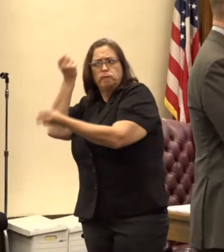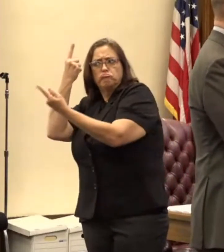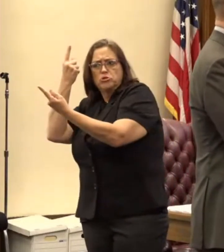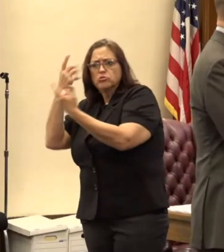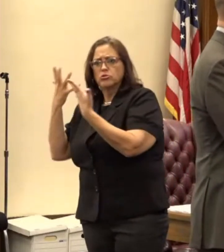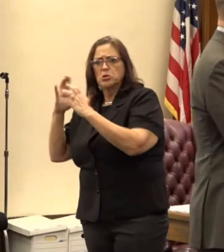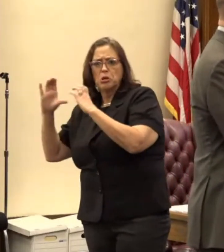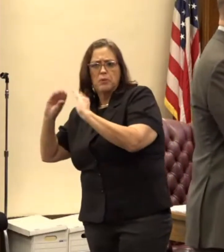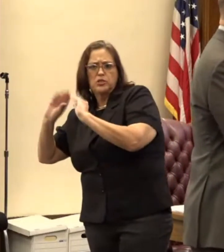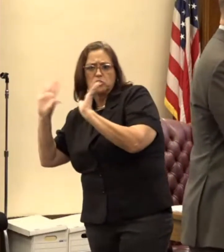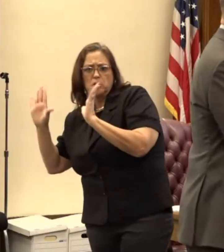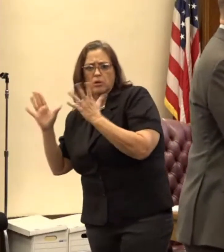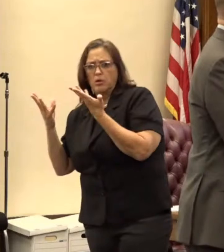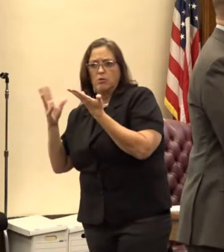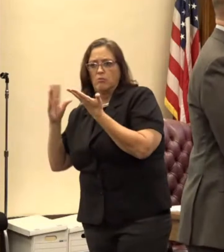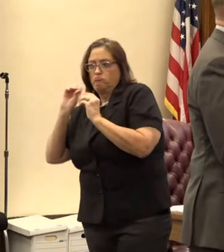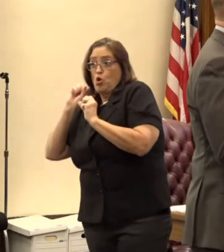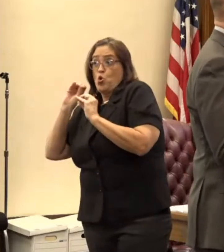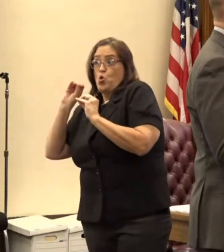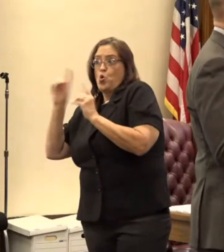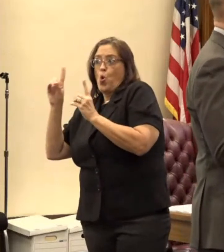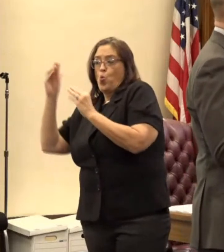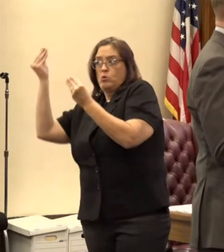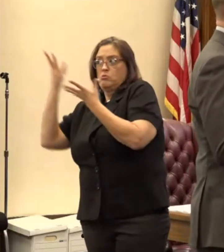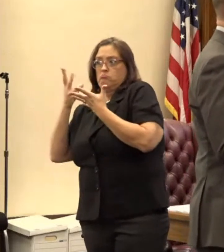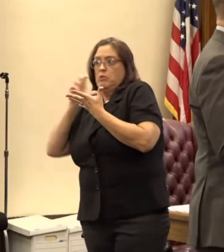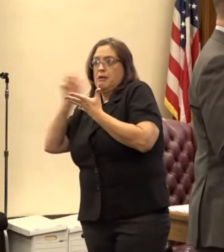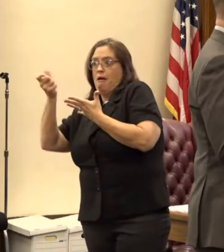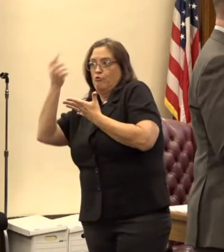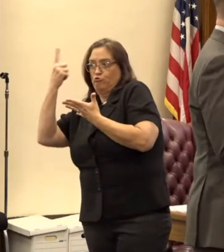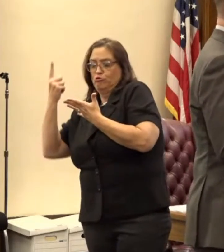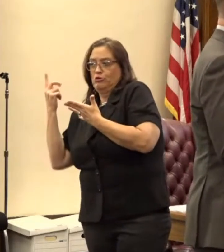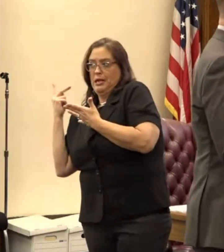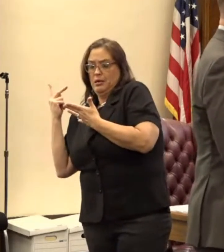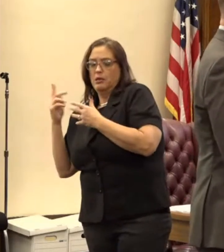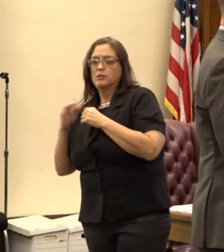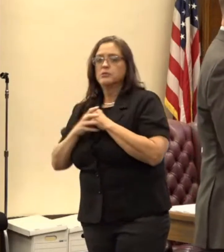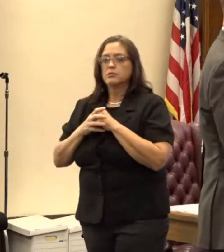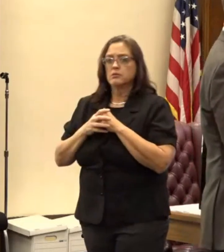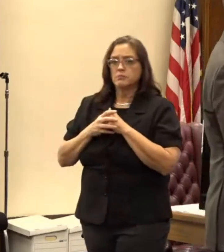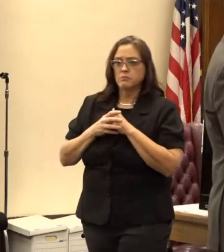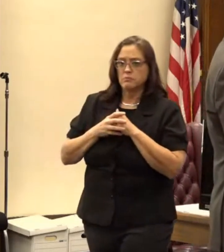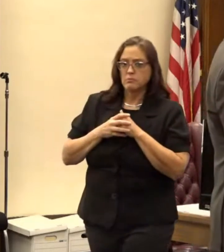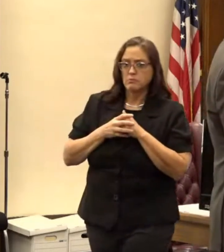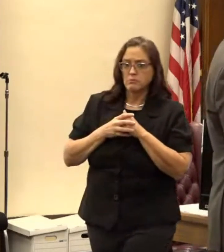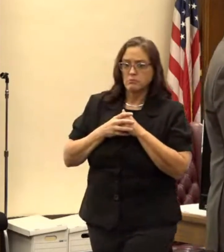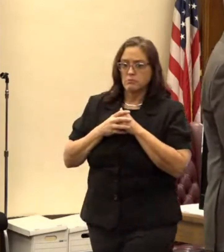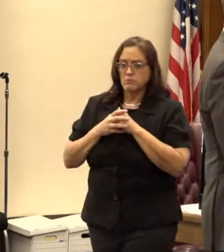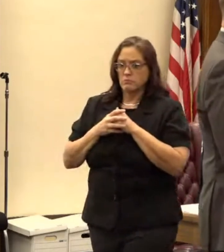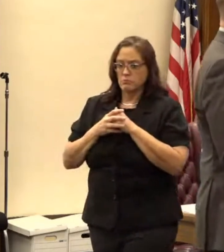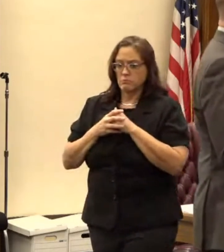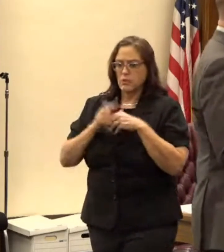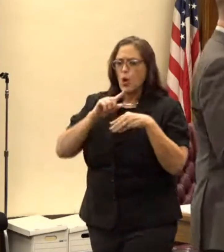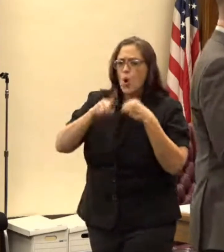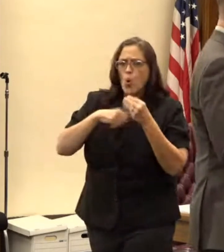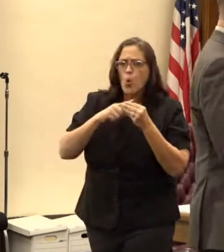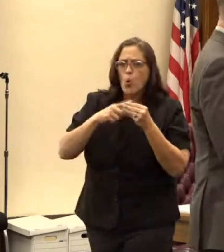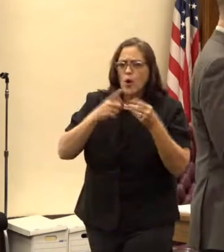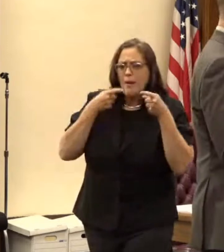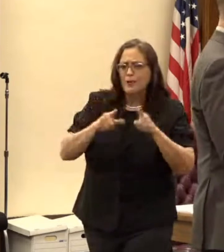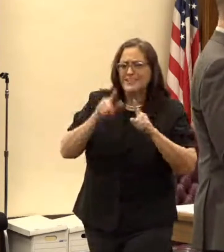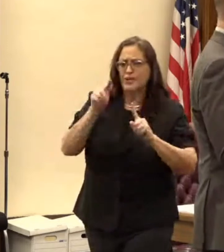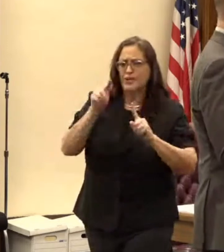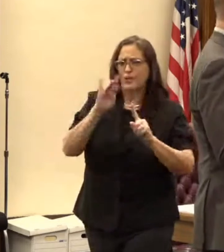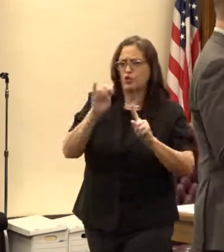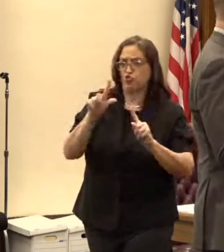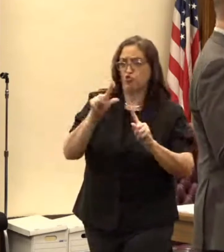indication of not understanding us. And what about during the course of the entirety of trial. I